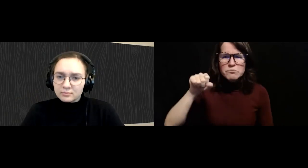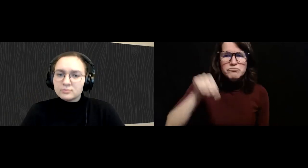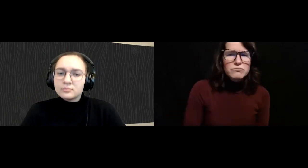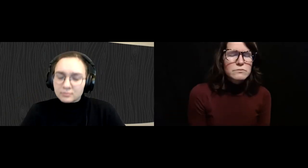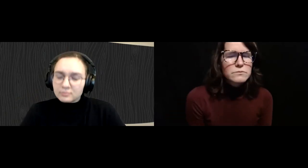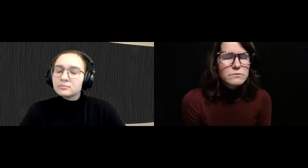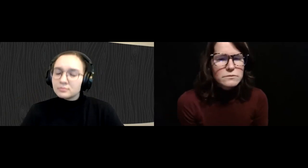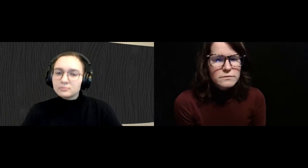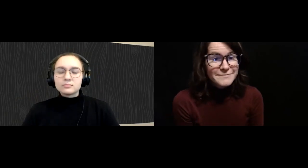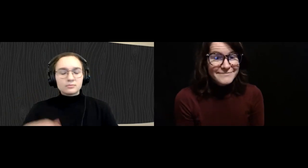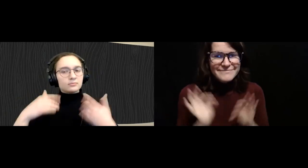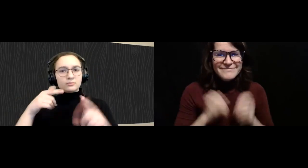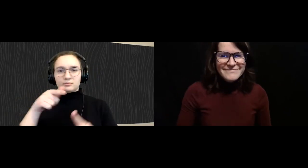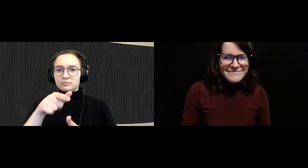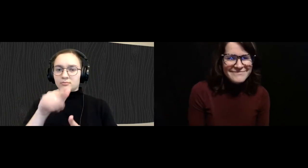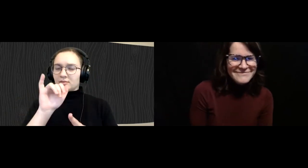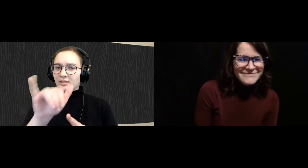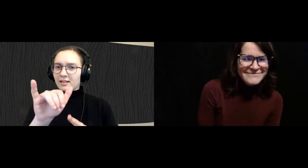know, how to work with a deafblind individual.